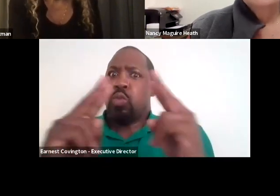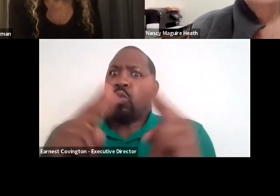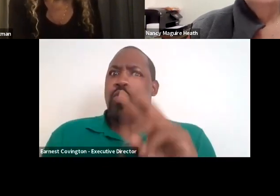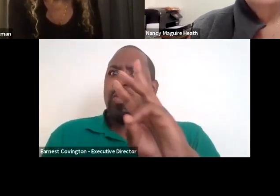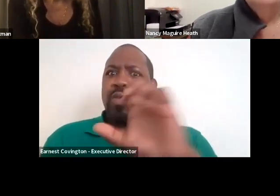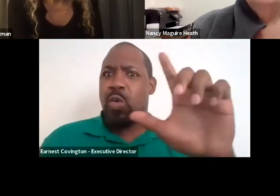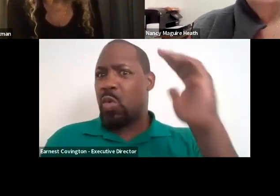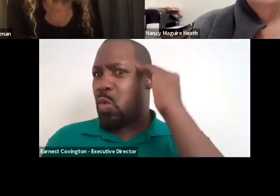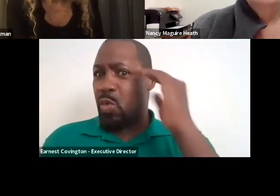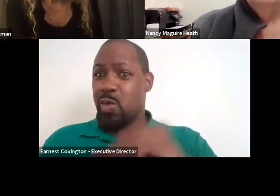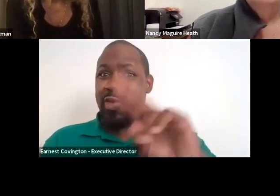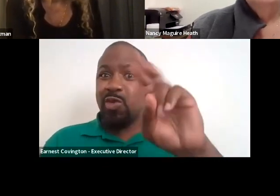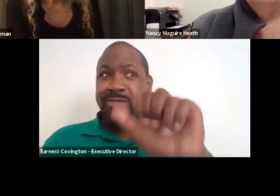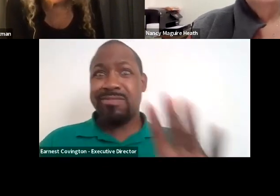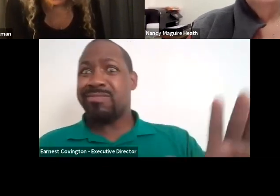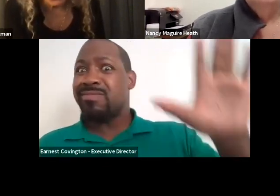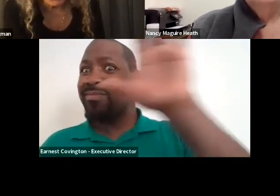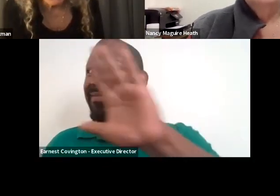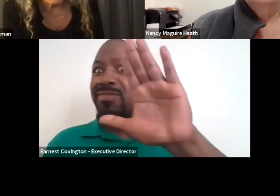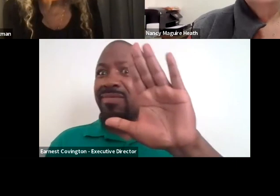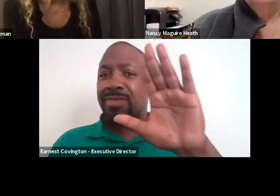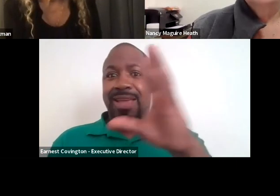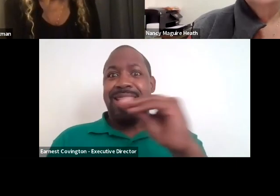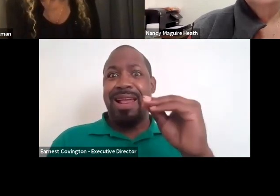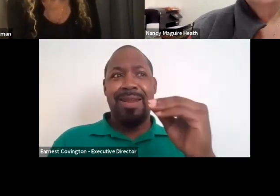in the program. Those 3 are well-known